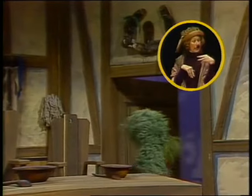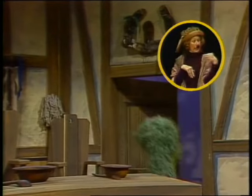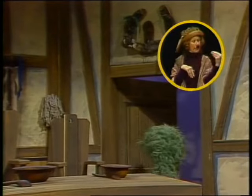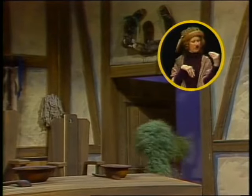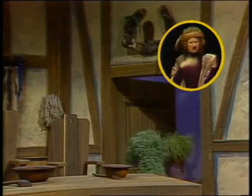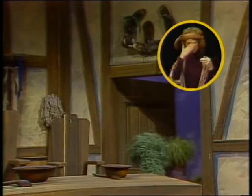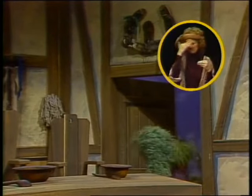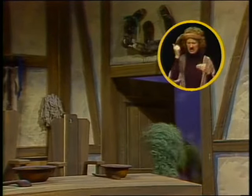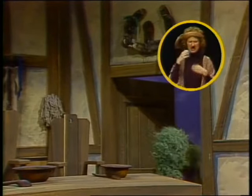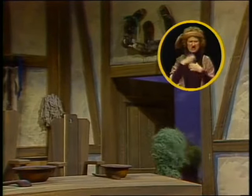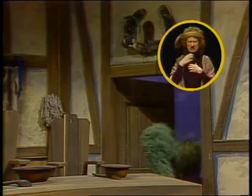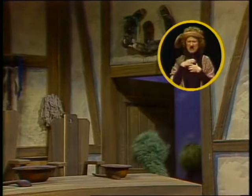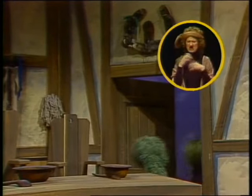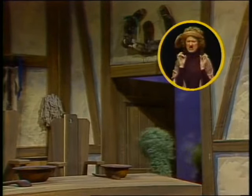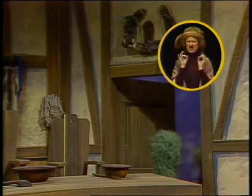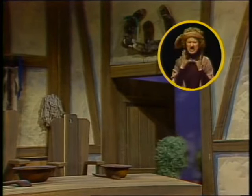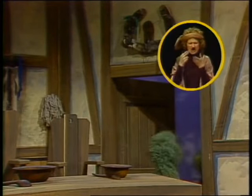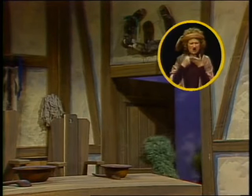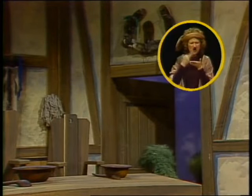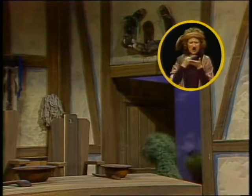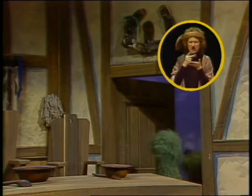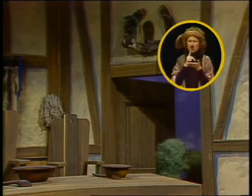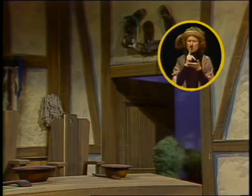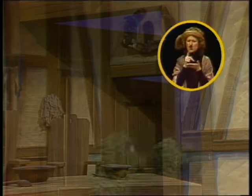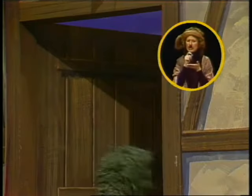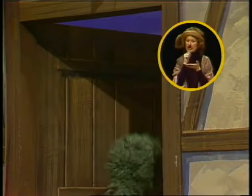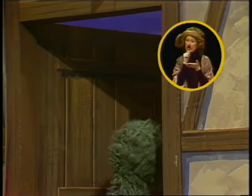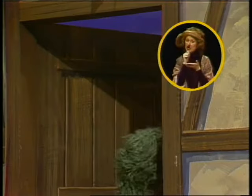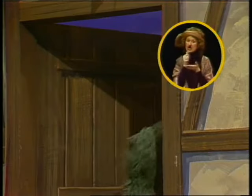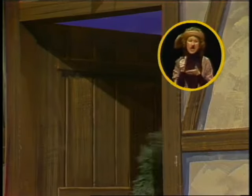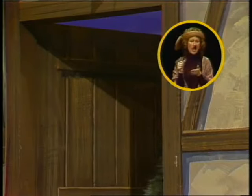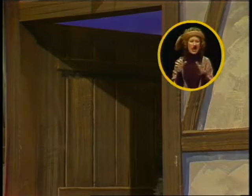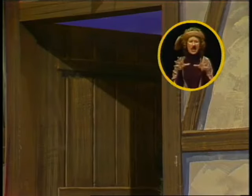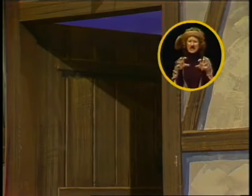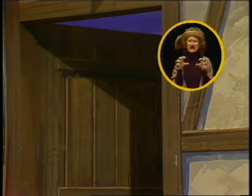can't stand, it's porridge that isn't ice cold.